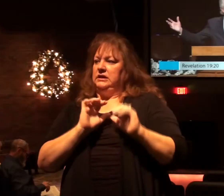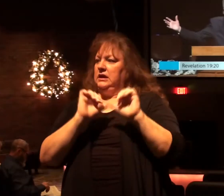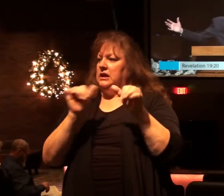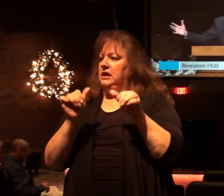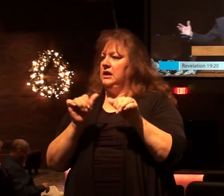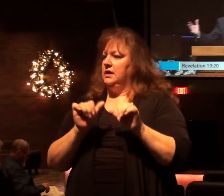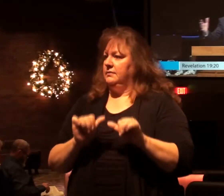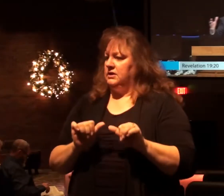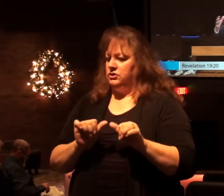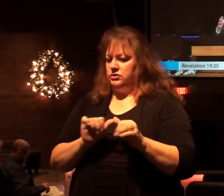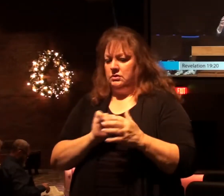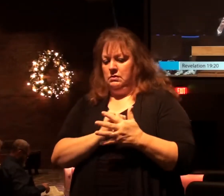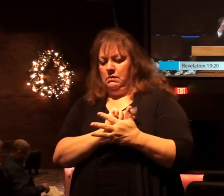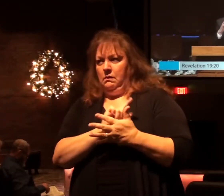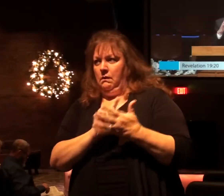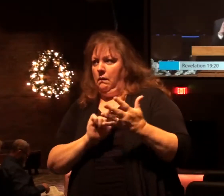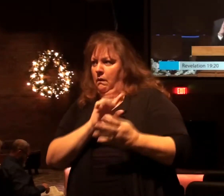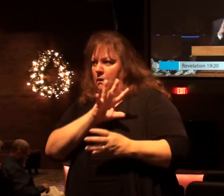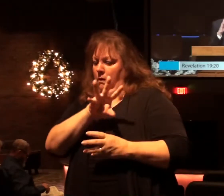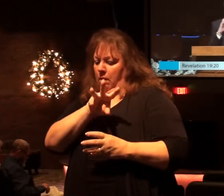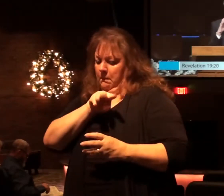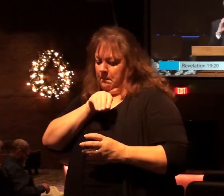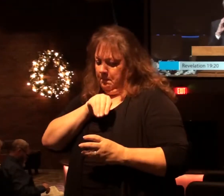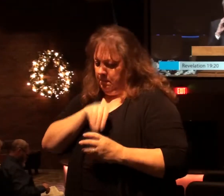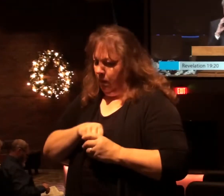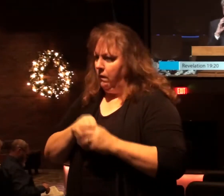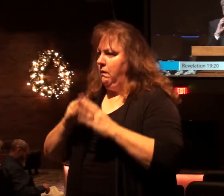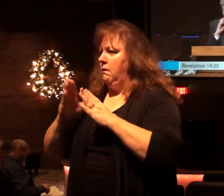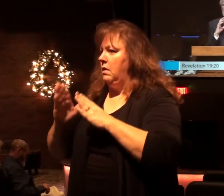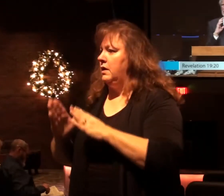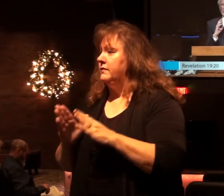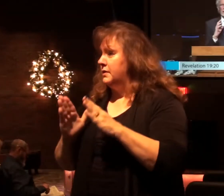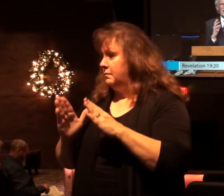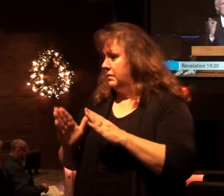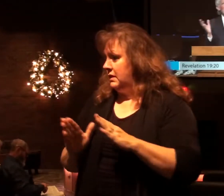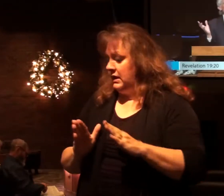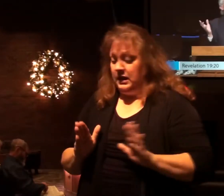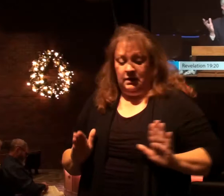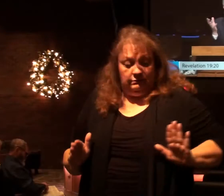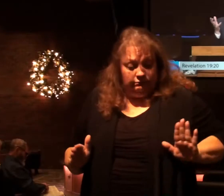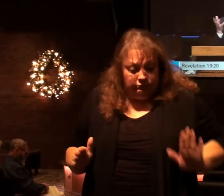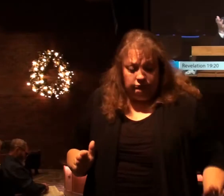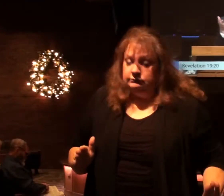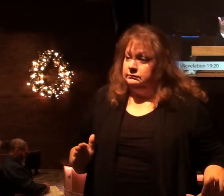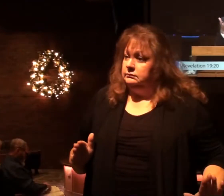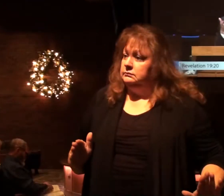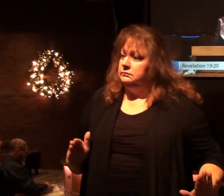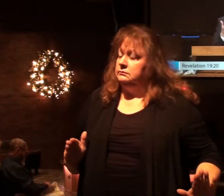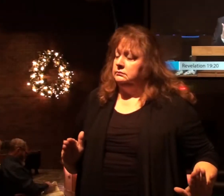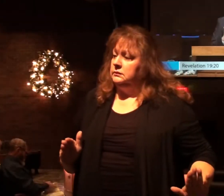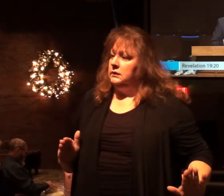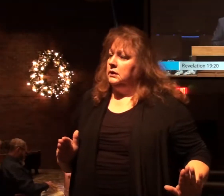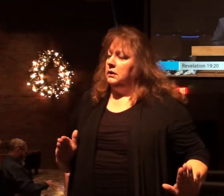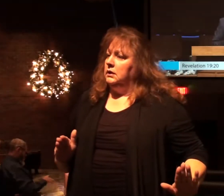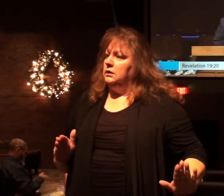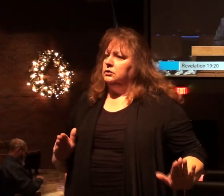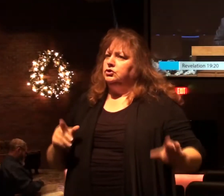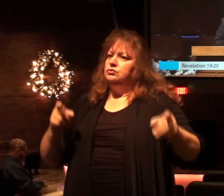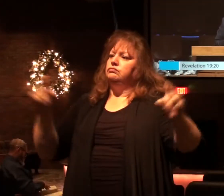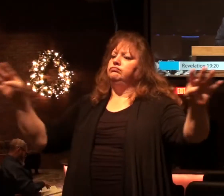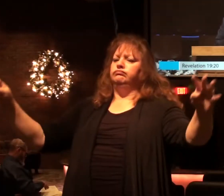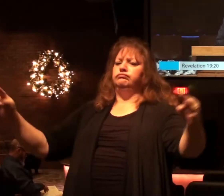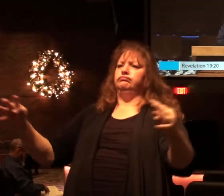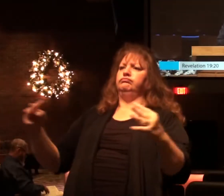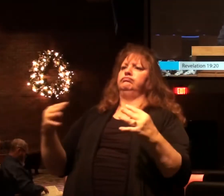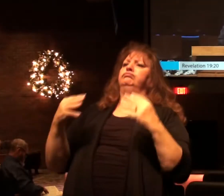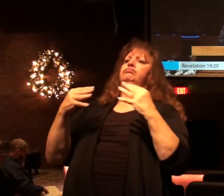this is all part of a plan for the devil to direct the worship of